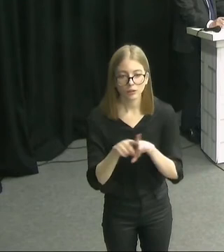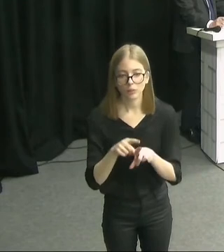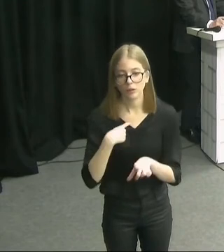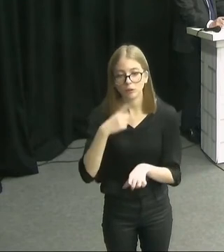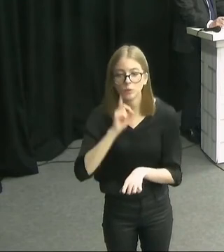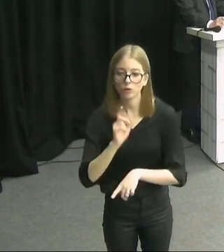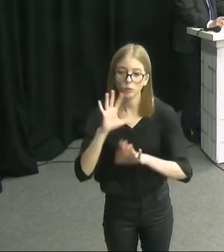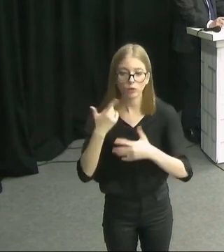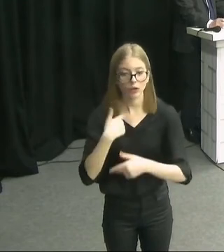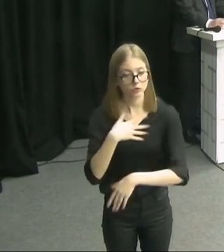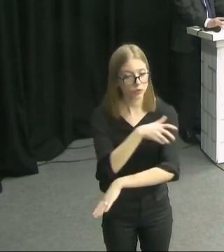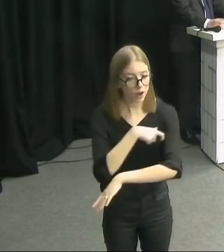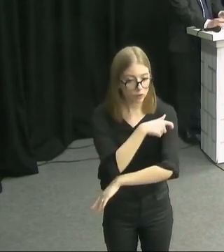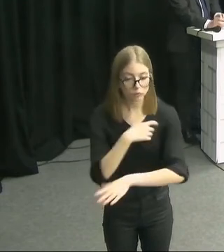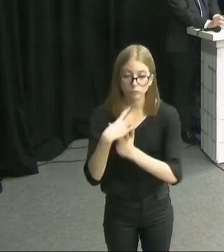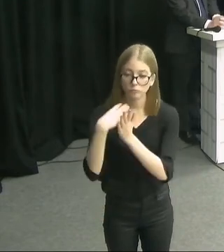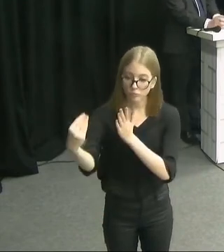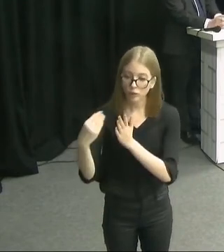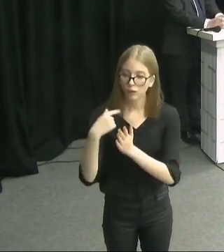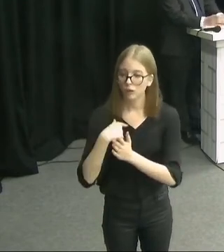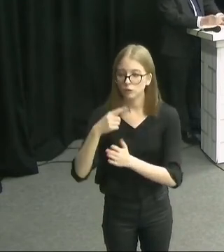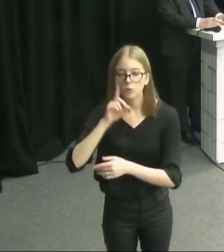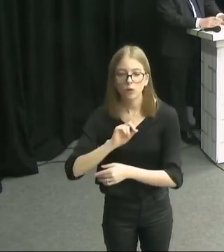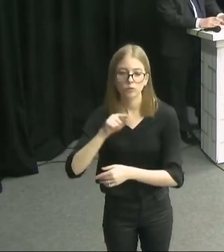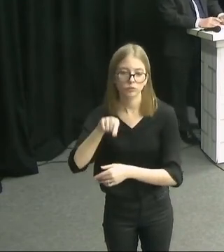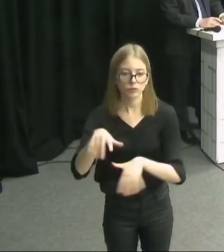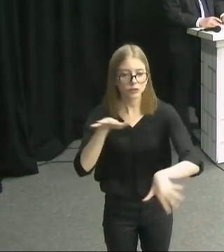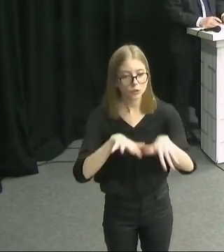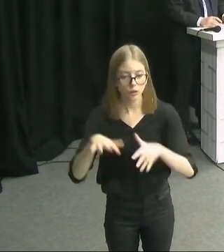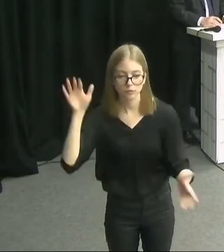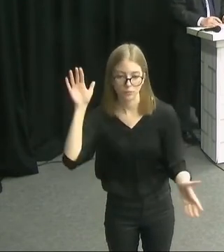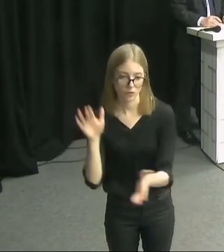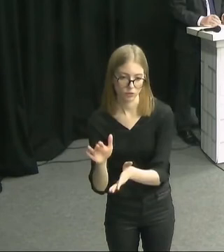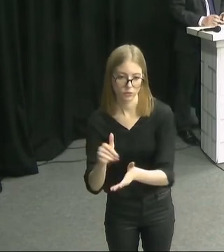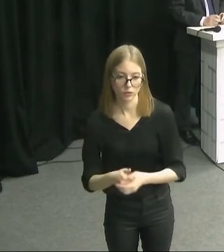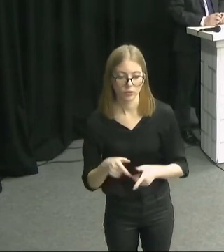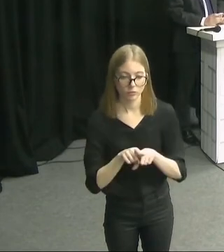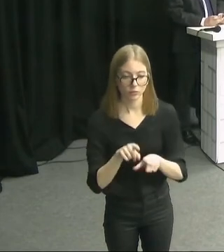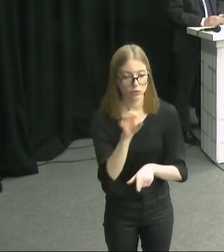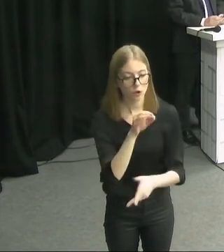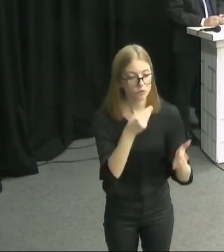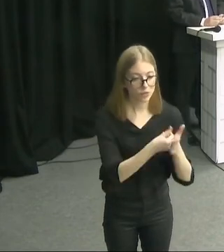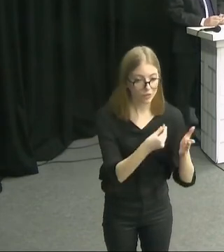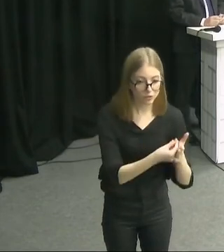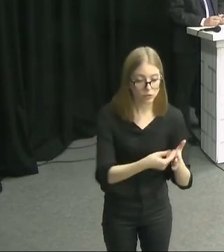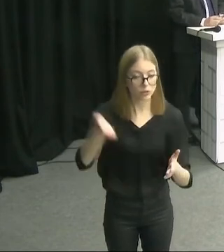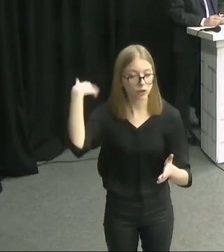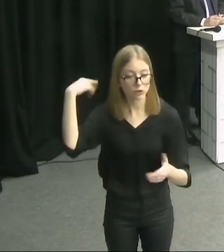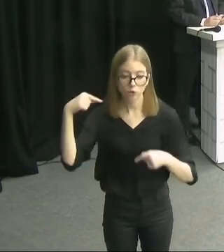Lithuania. So as a rector, I will aim to reduce the need for part-time jobs.